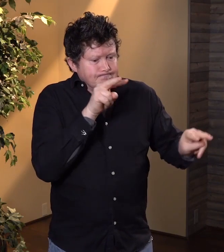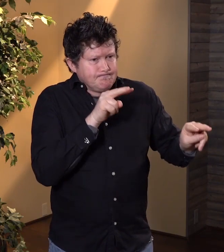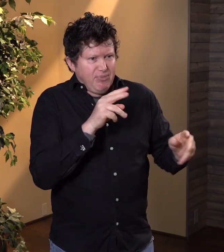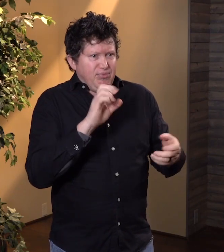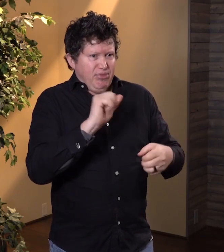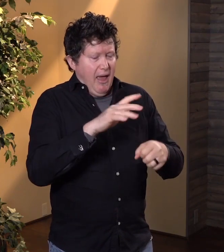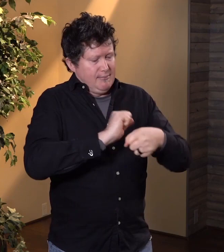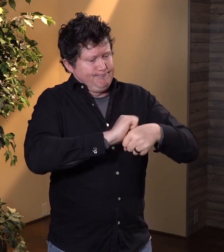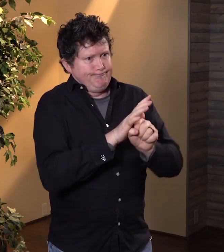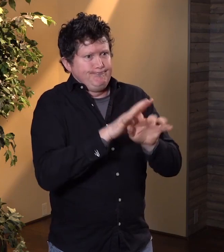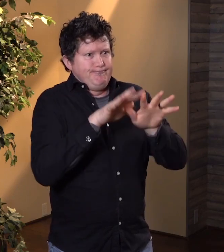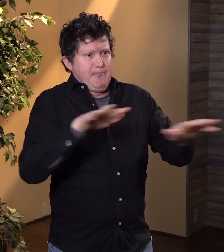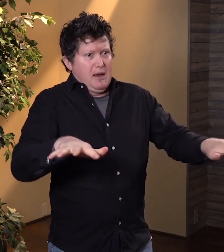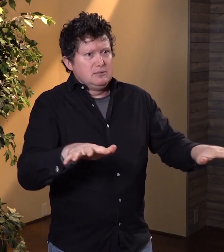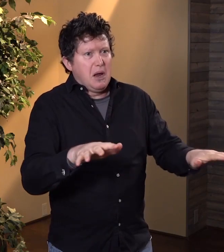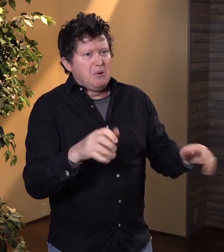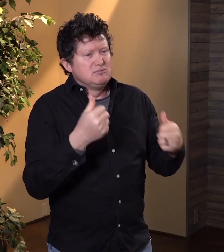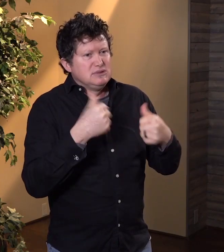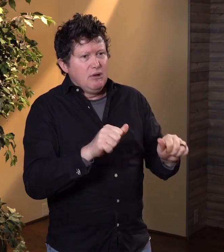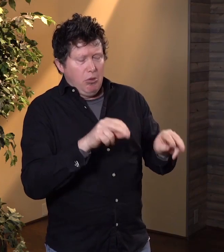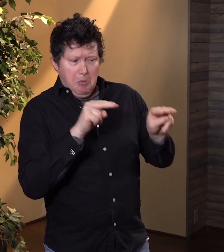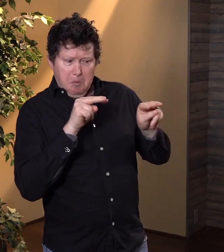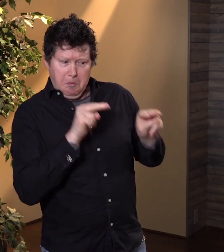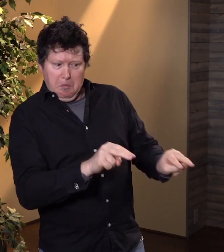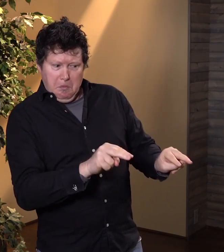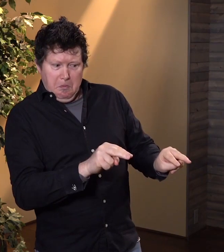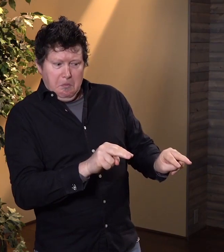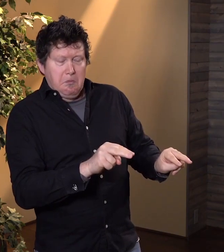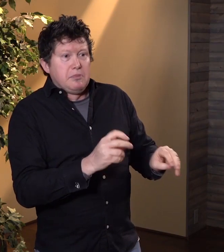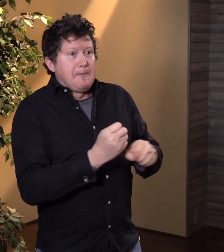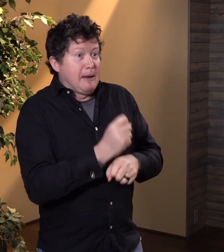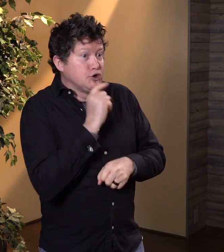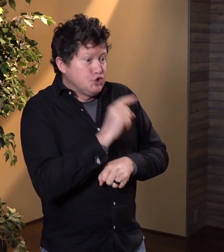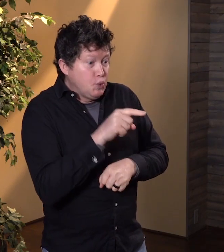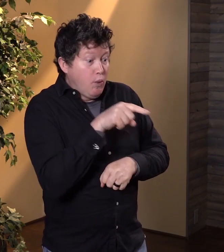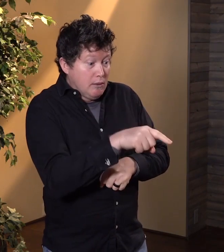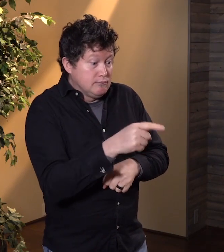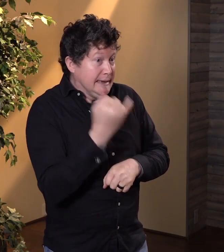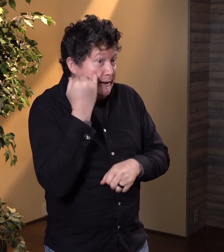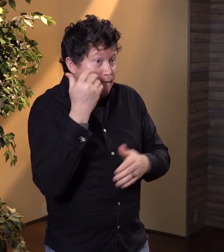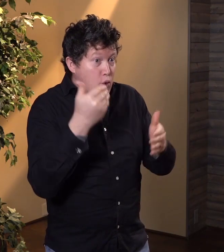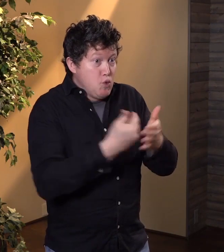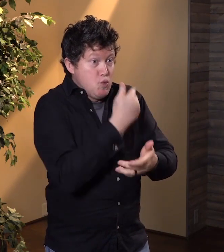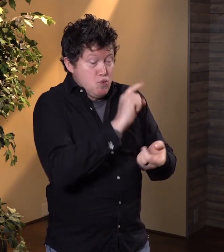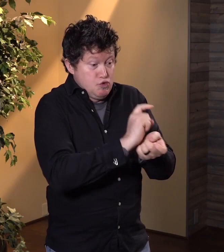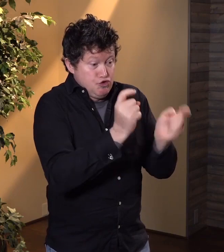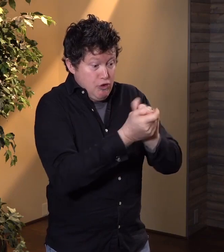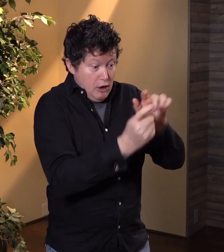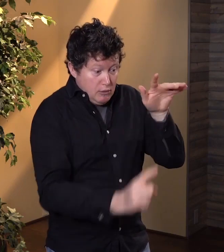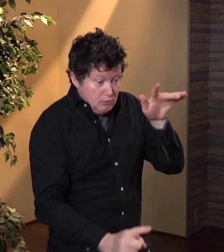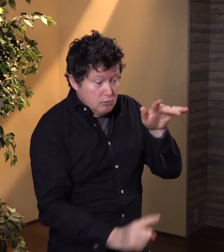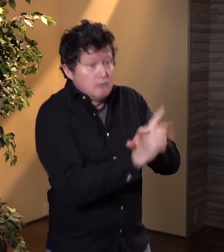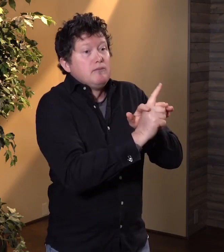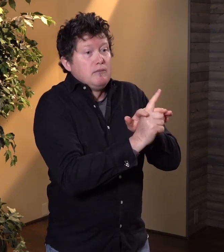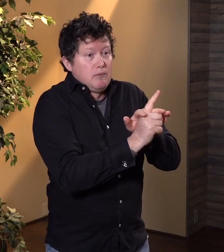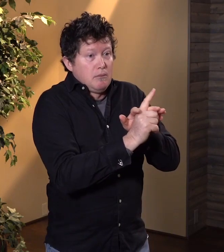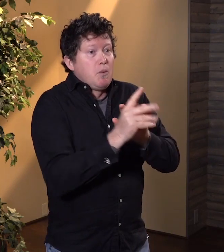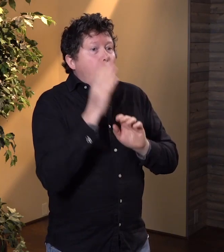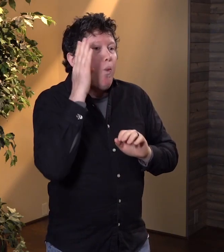keeping watch during this pandemic for other variants that may